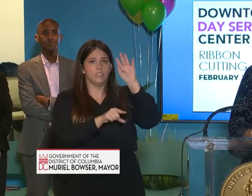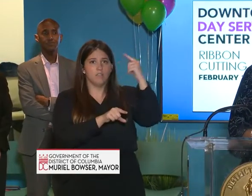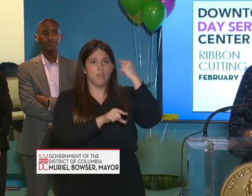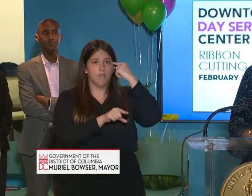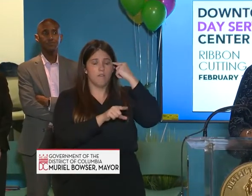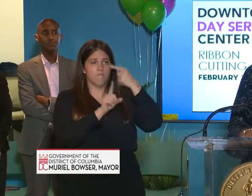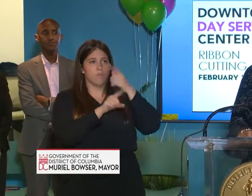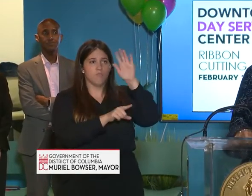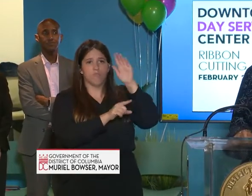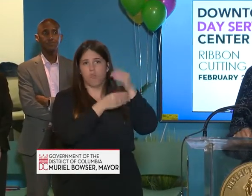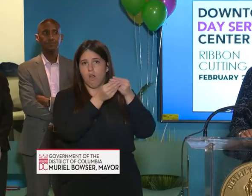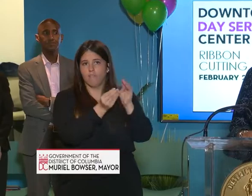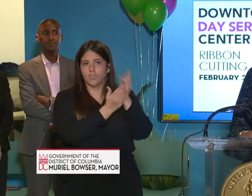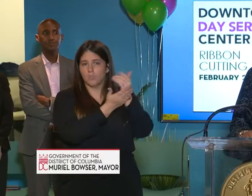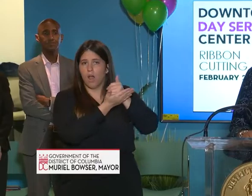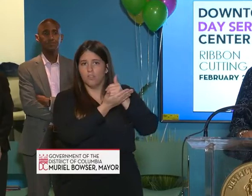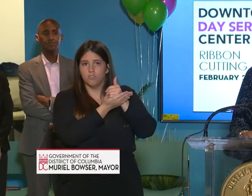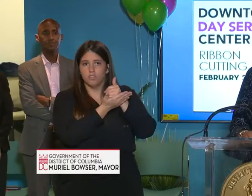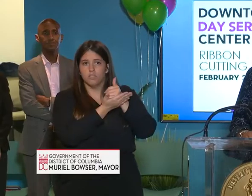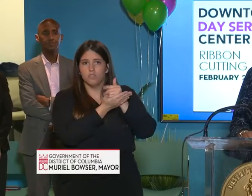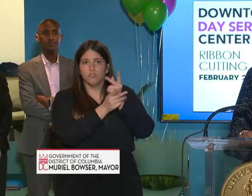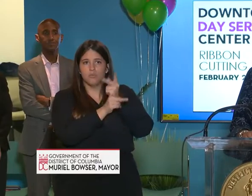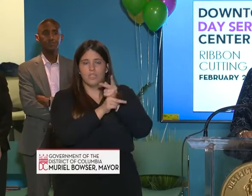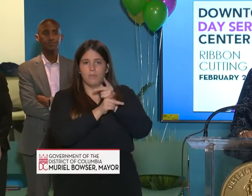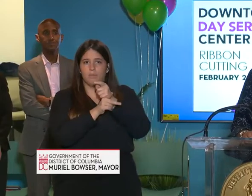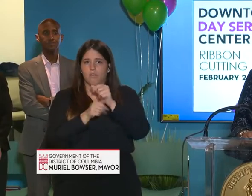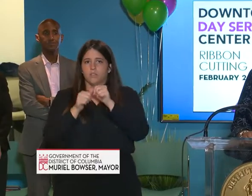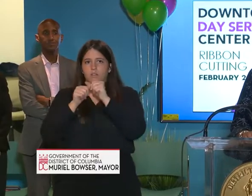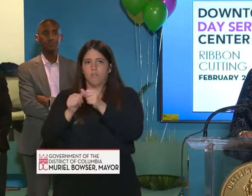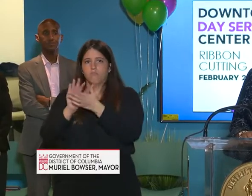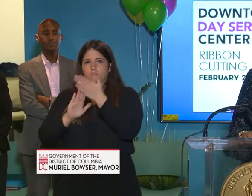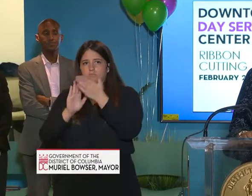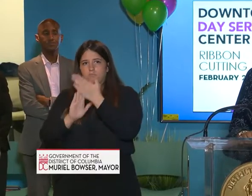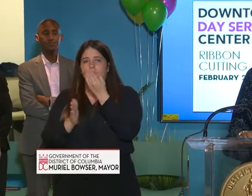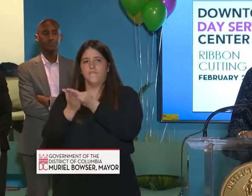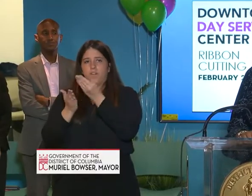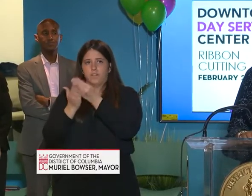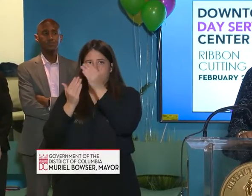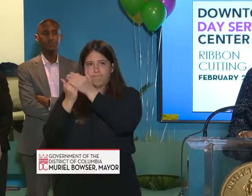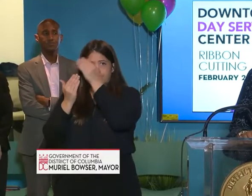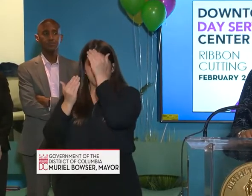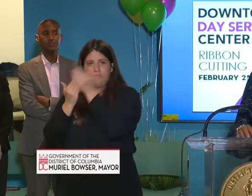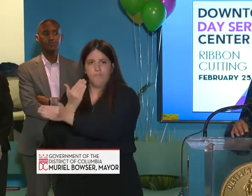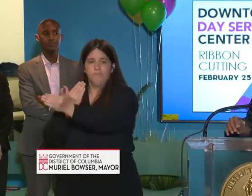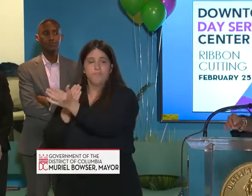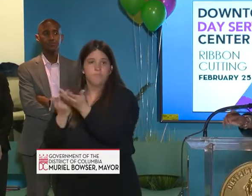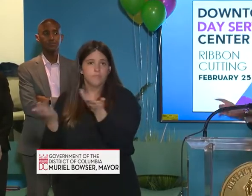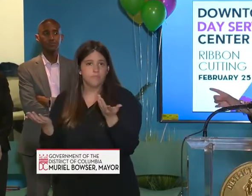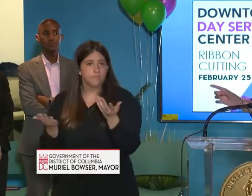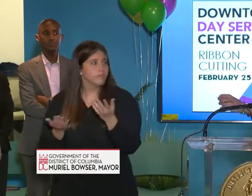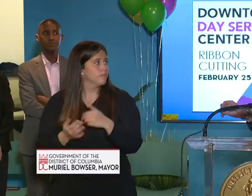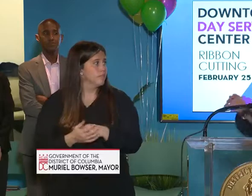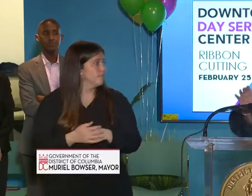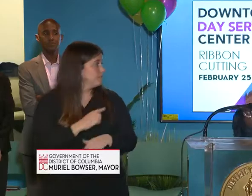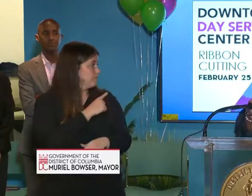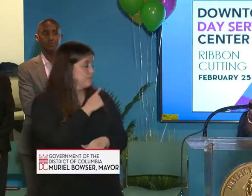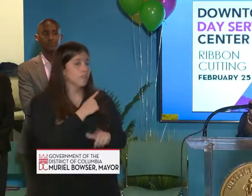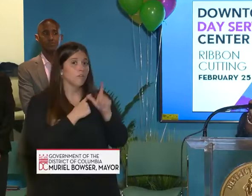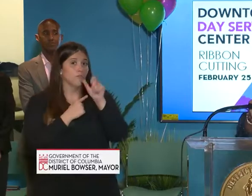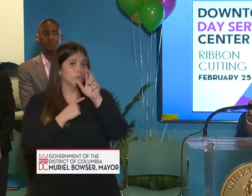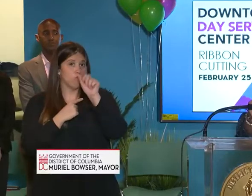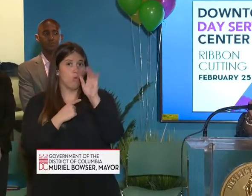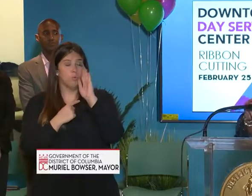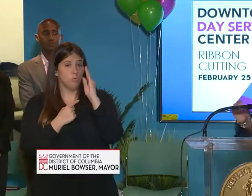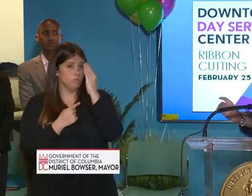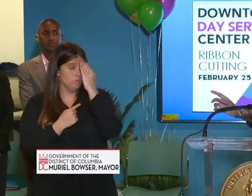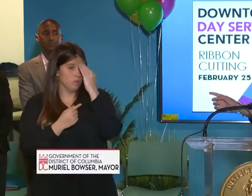your office and your budget in specific, to keep this up and running and funded in the out years? We're going to fund it. Laura will know